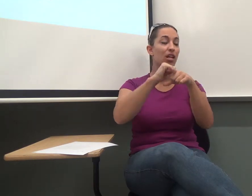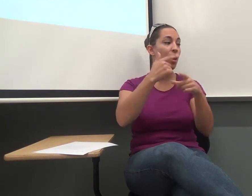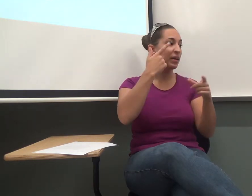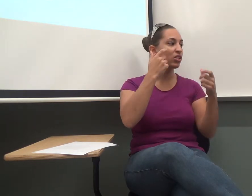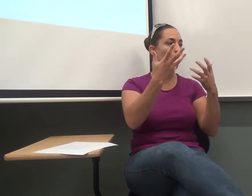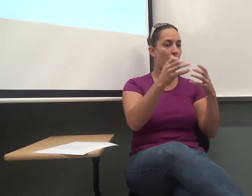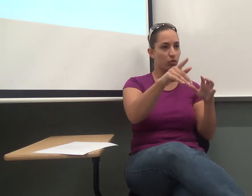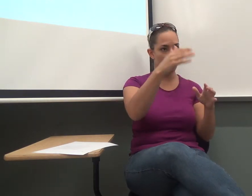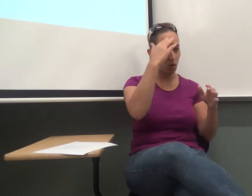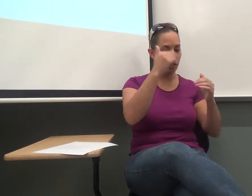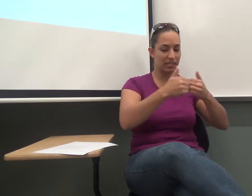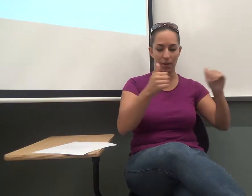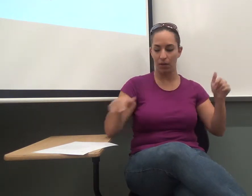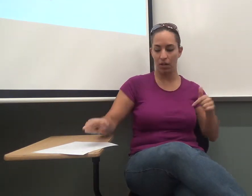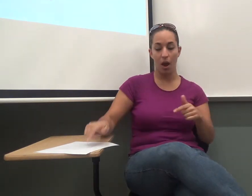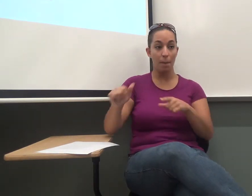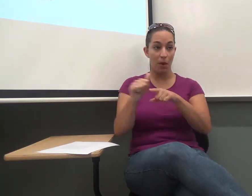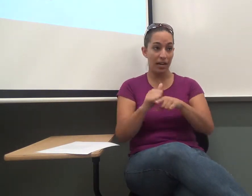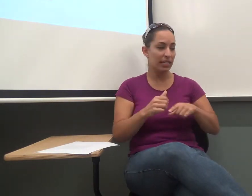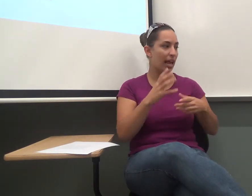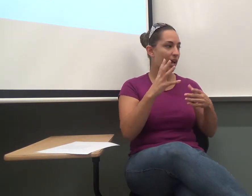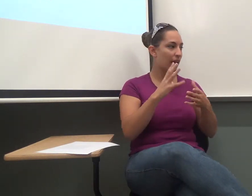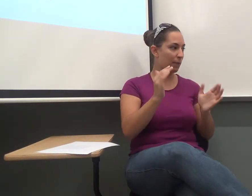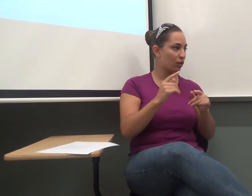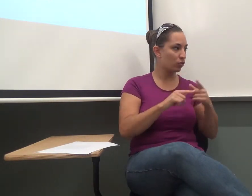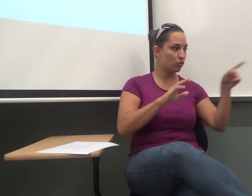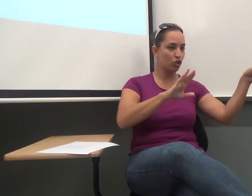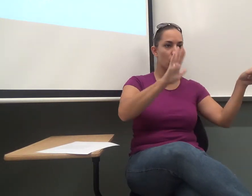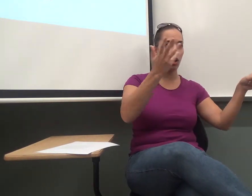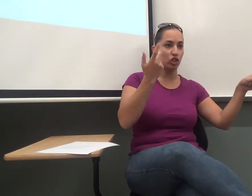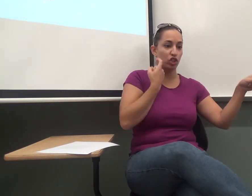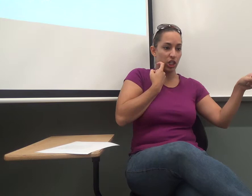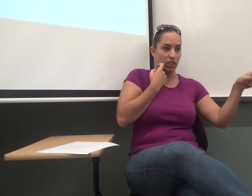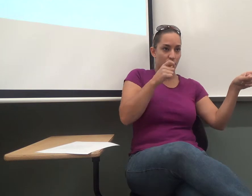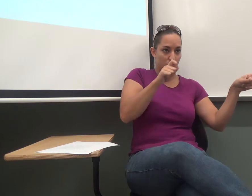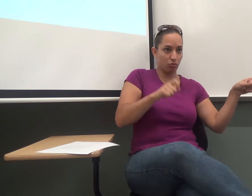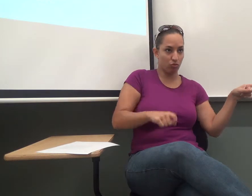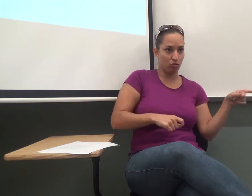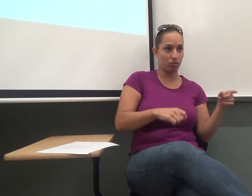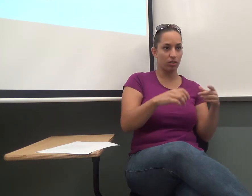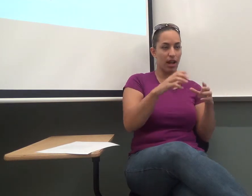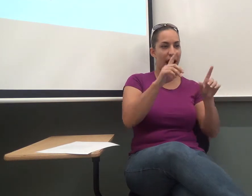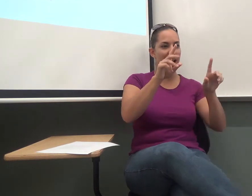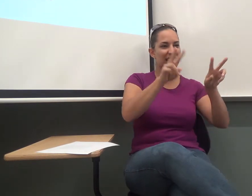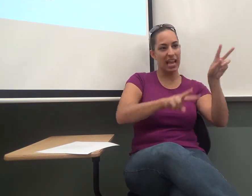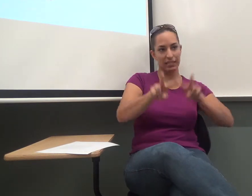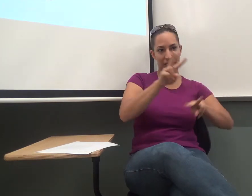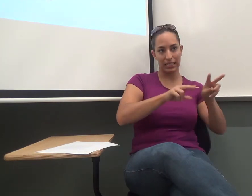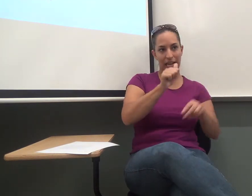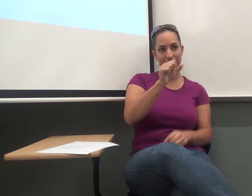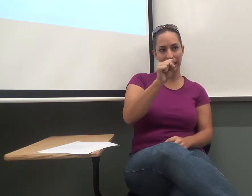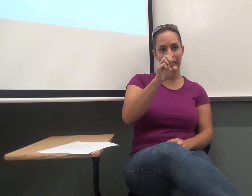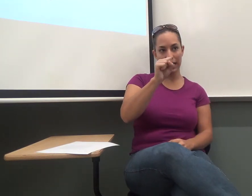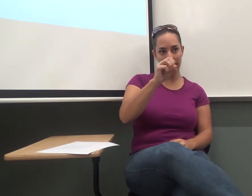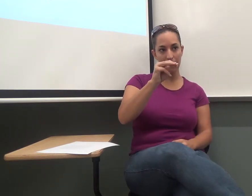are comparatively when I get to put them one next to each other, one next to the other, okay? You